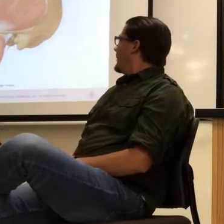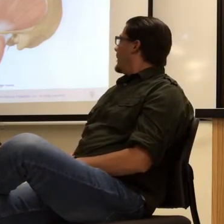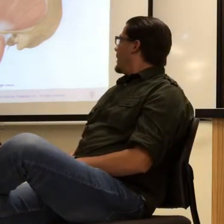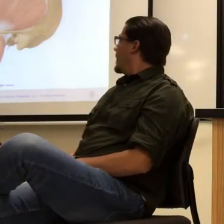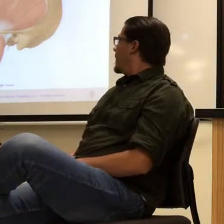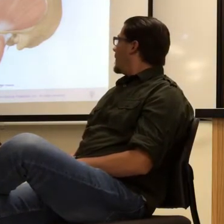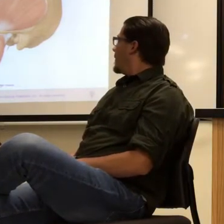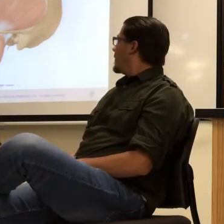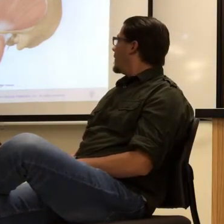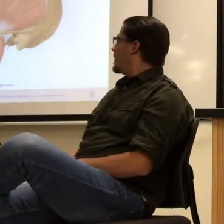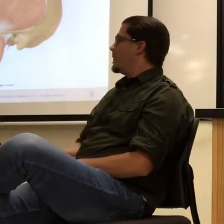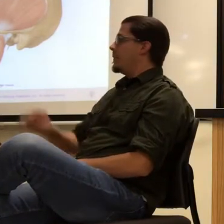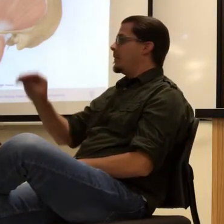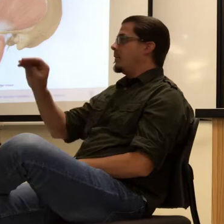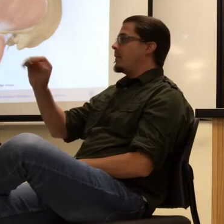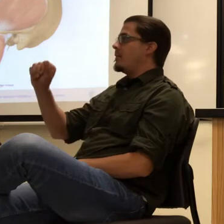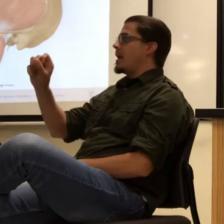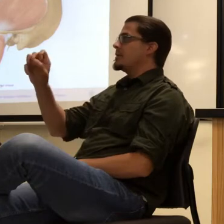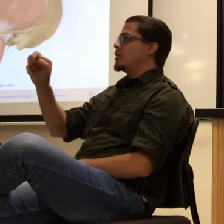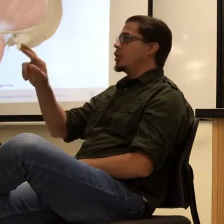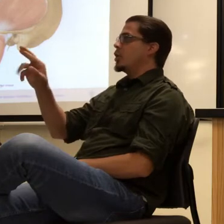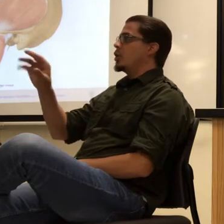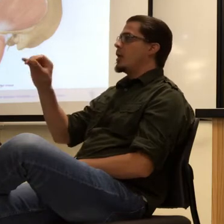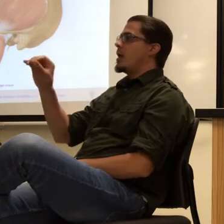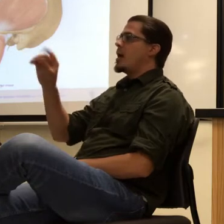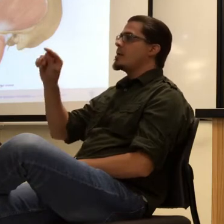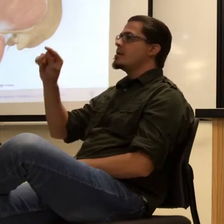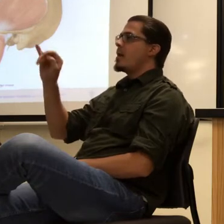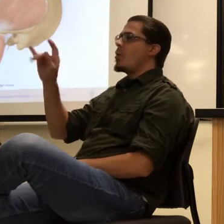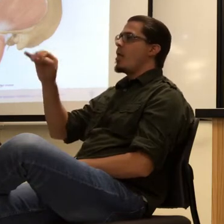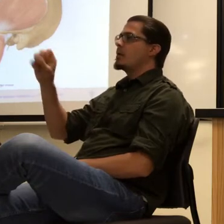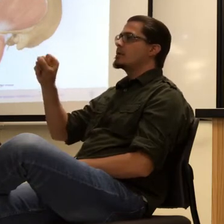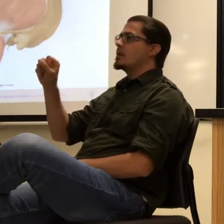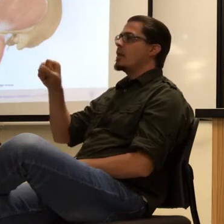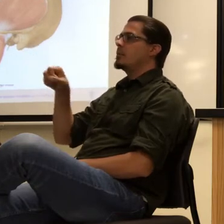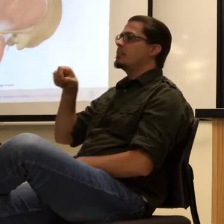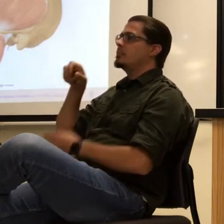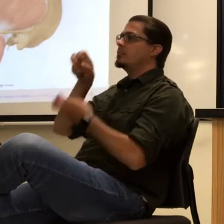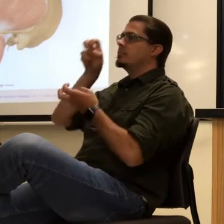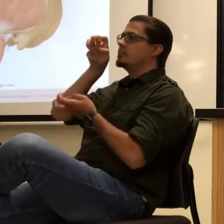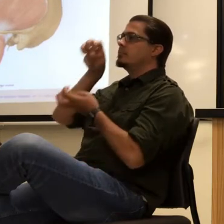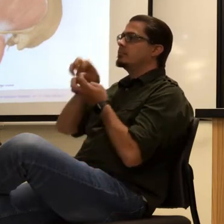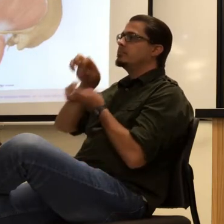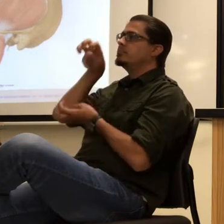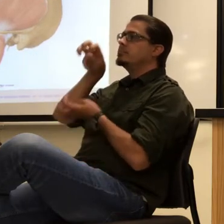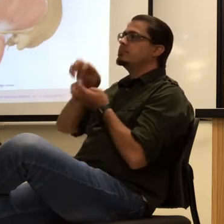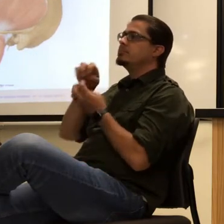Masseter and temporalis, they help close jaw. Call them muscles of mastication.